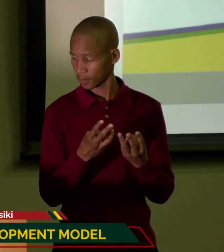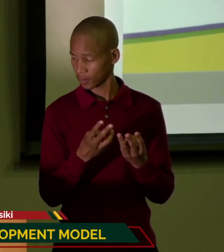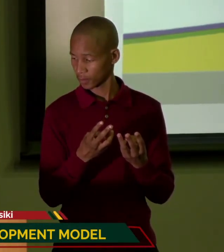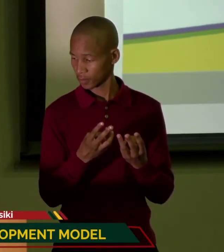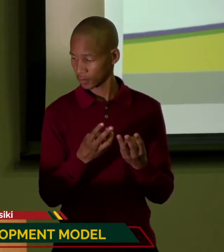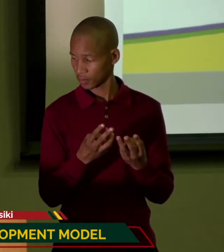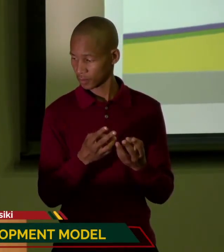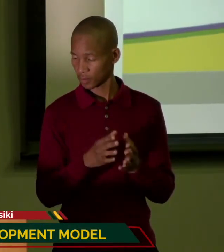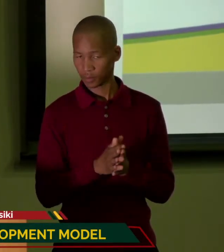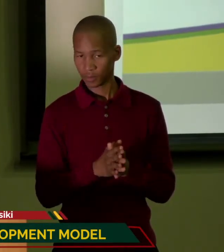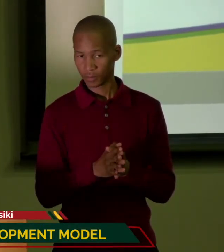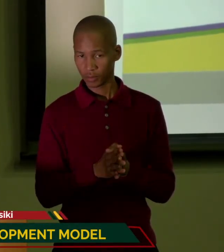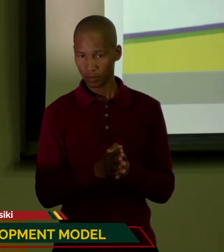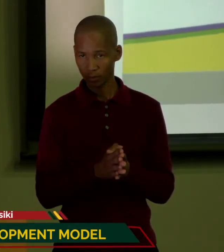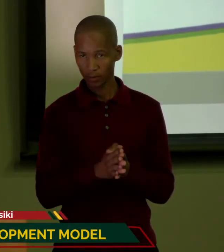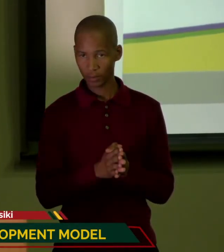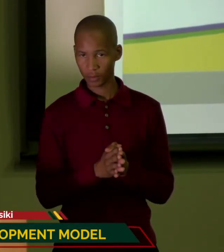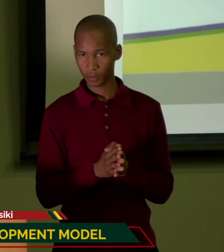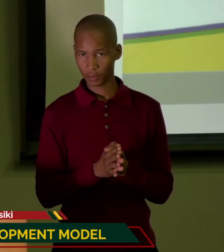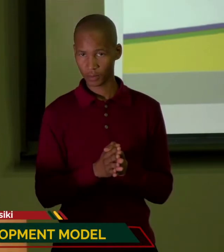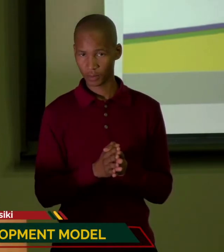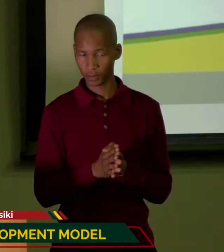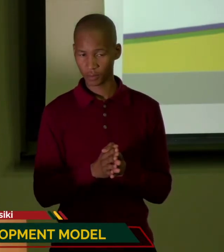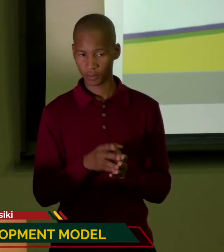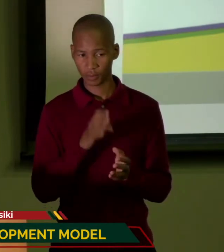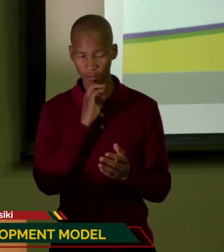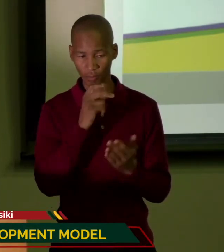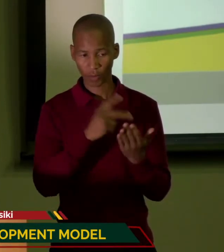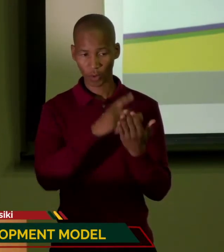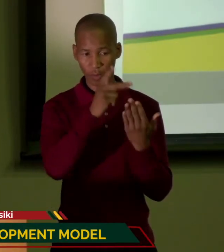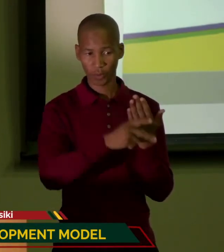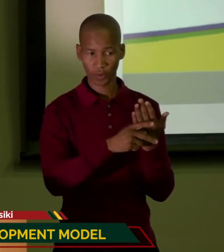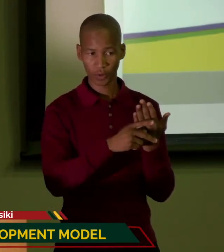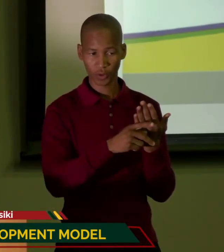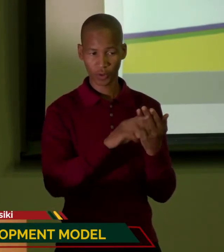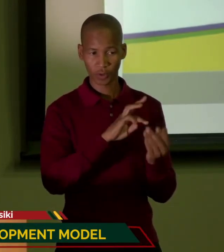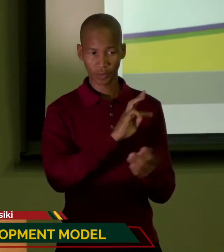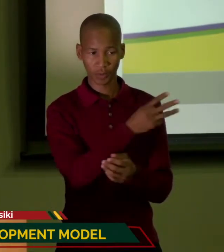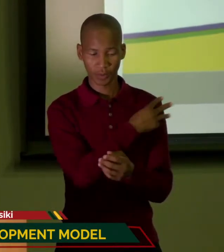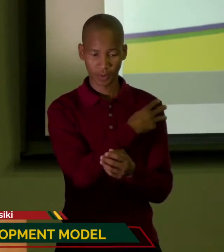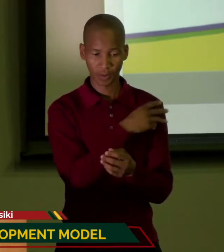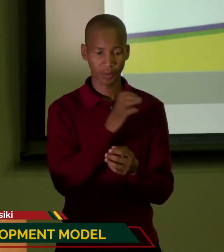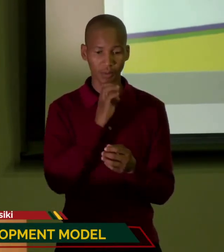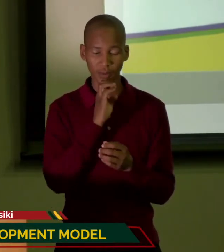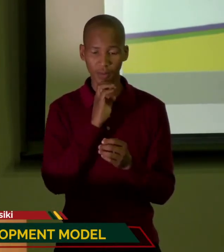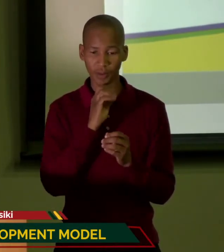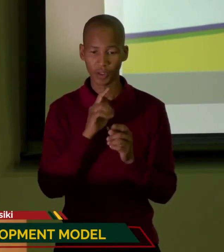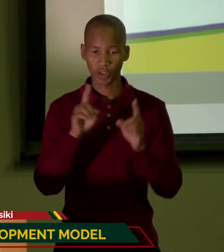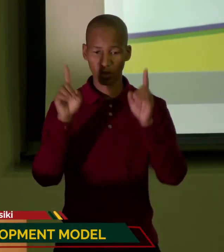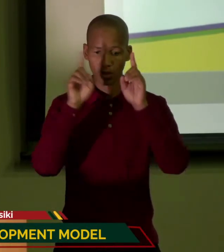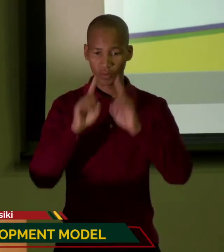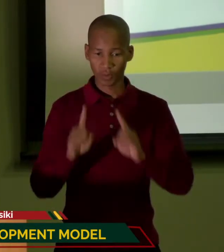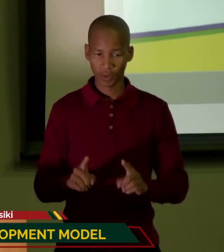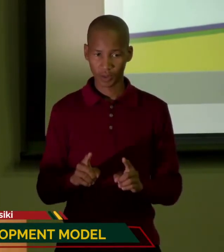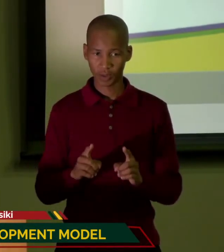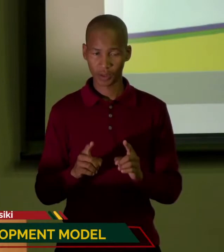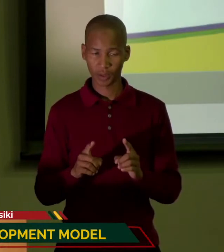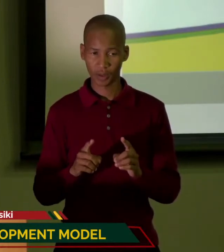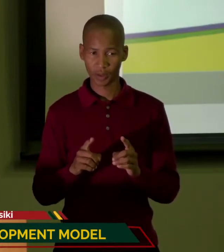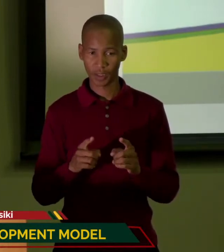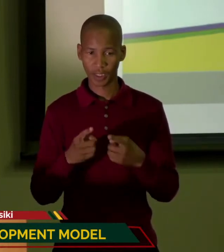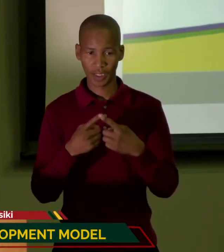aba bantu baye ezi project managers zizi specialist in different